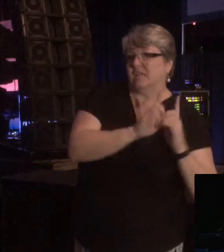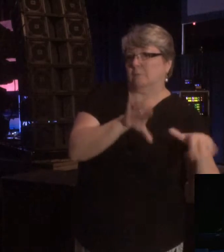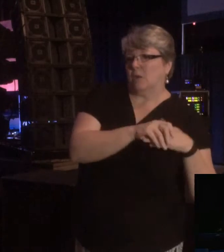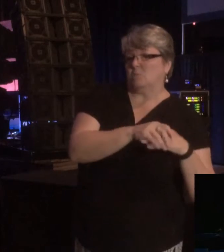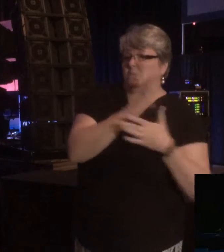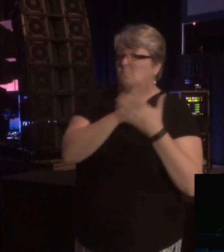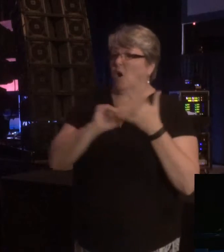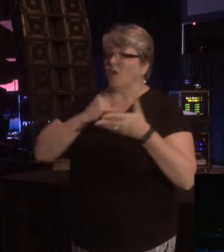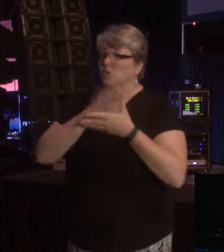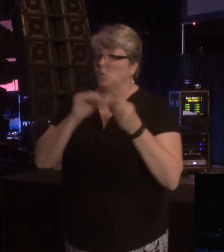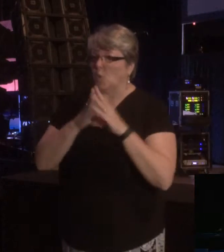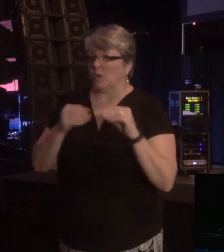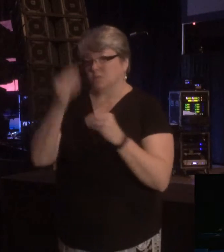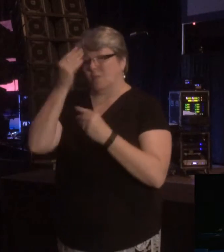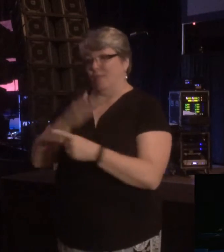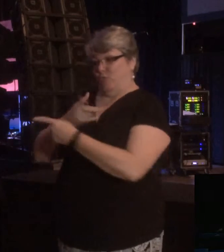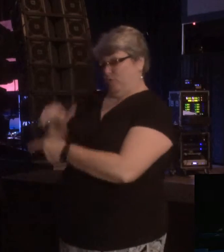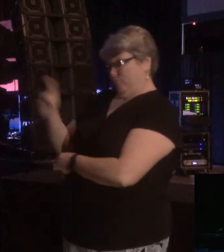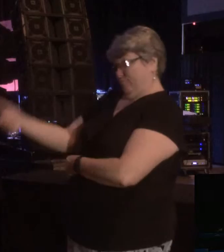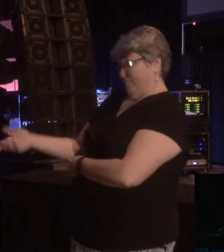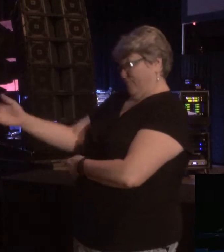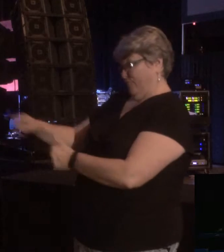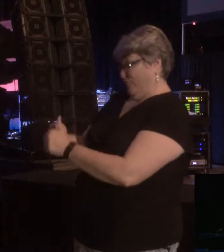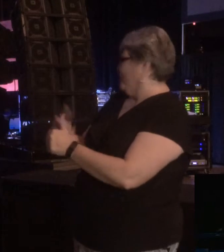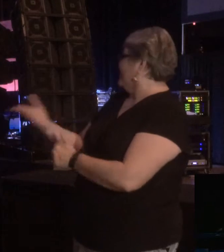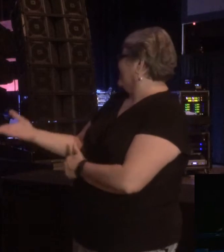Welcome them back to the stage.